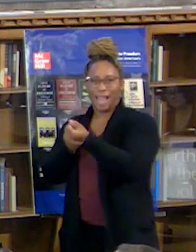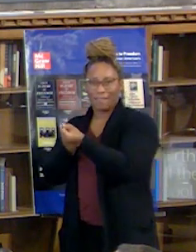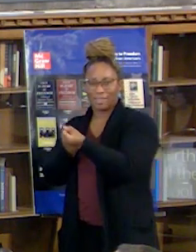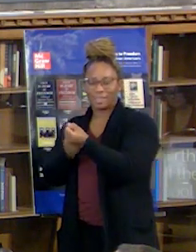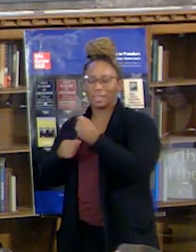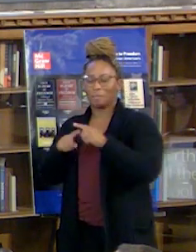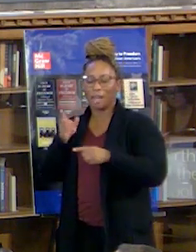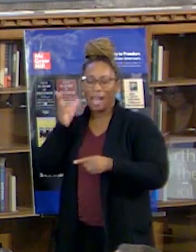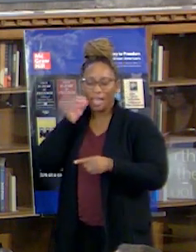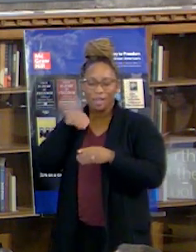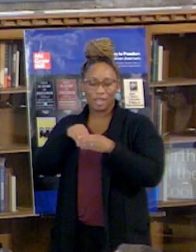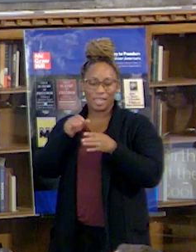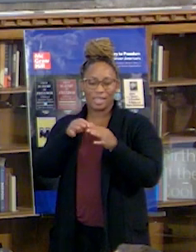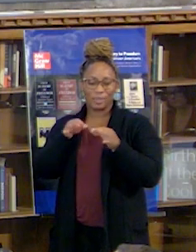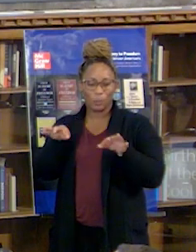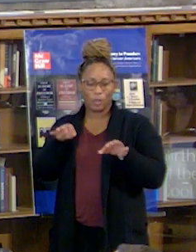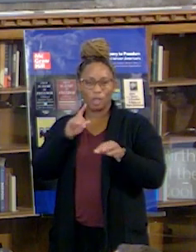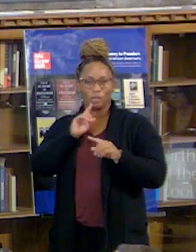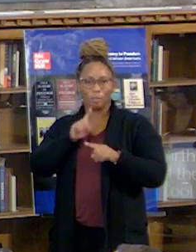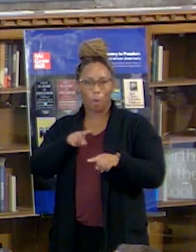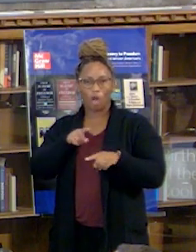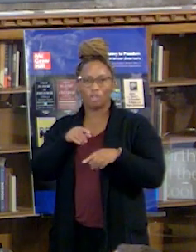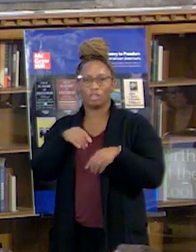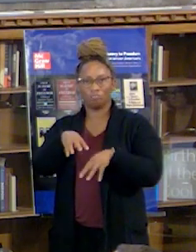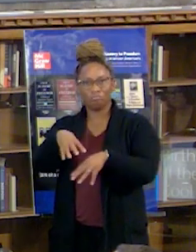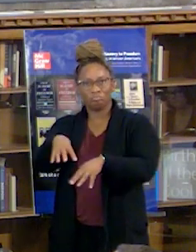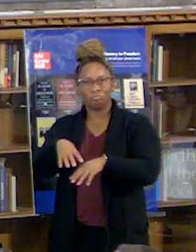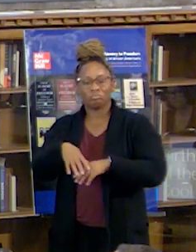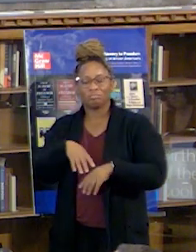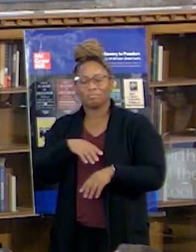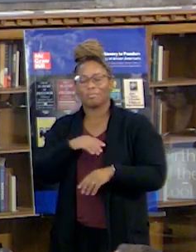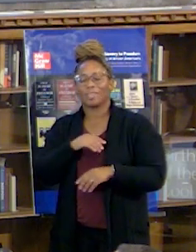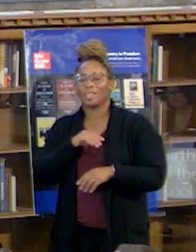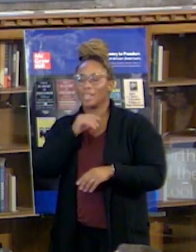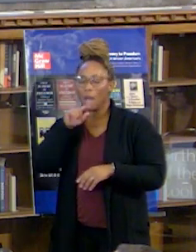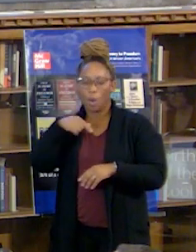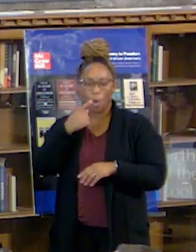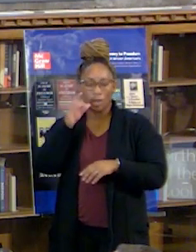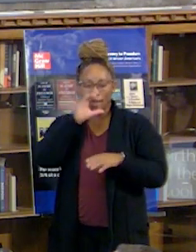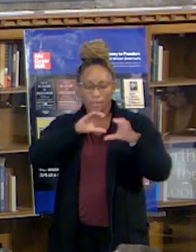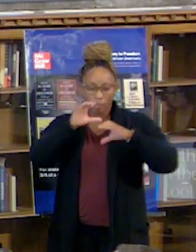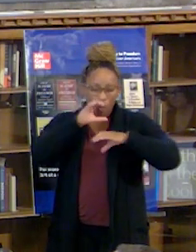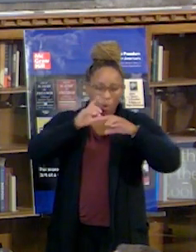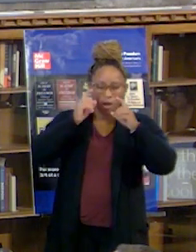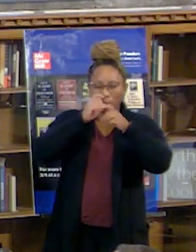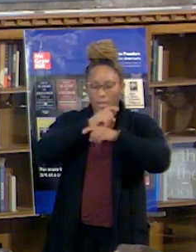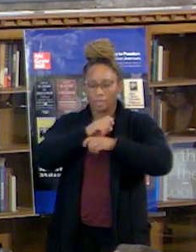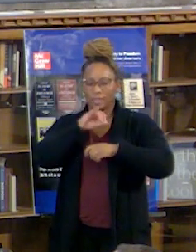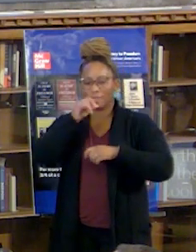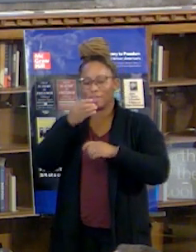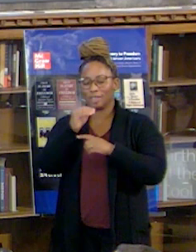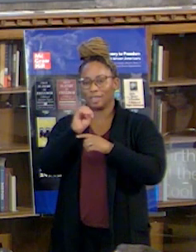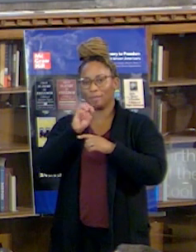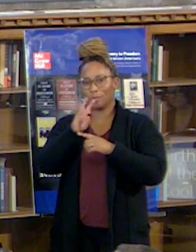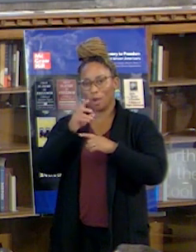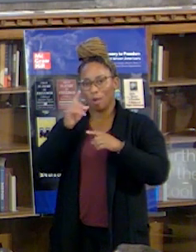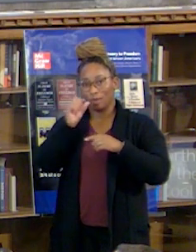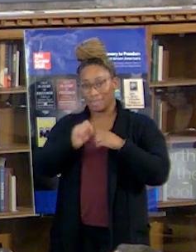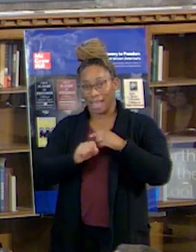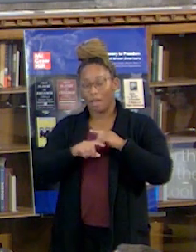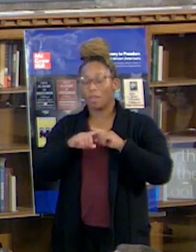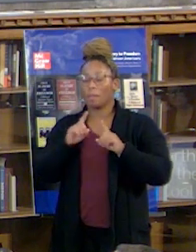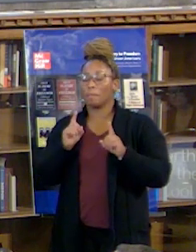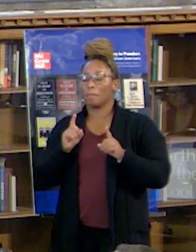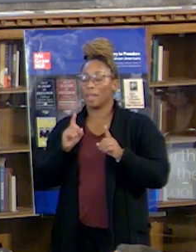I hear in his words marching orders not just to explore the complexities and the cultures of the Jim Crow South but also